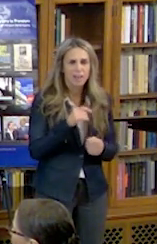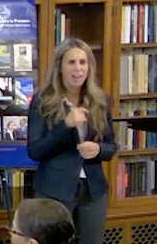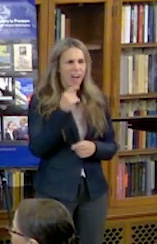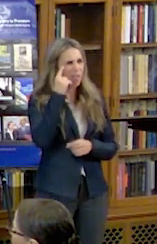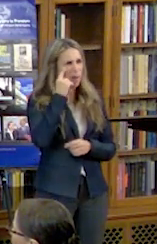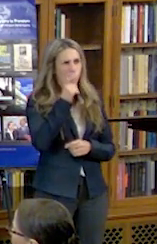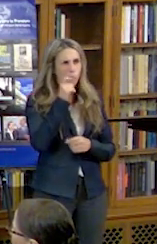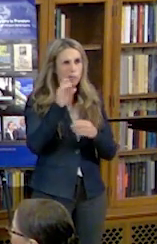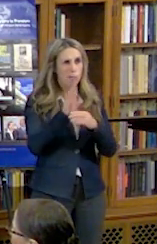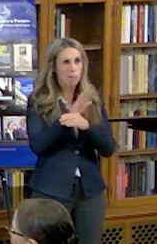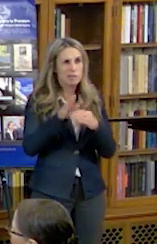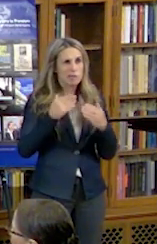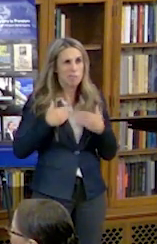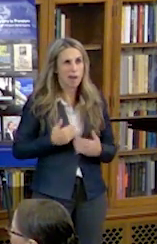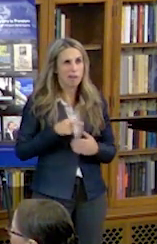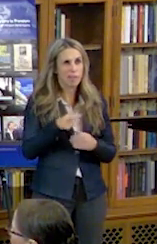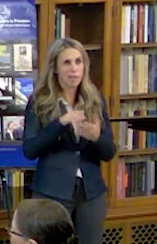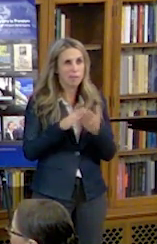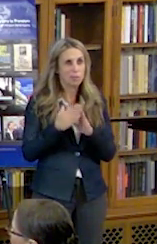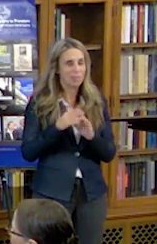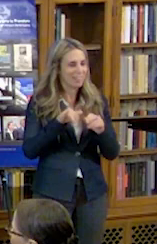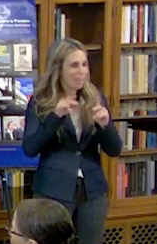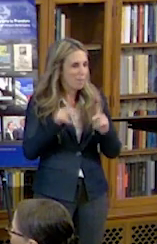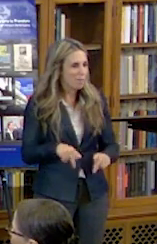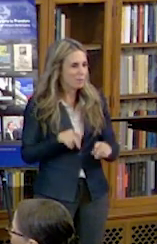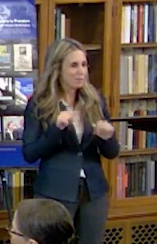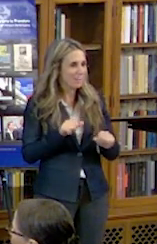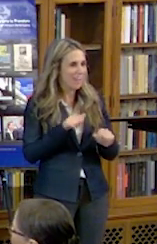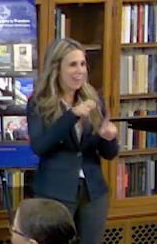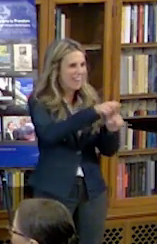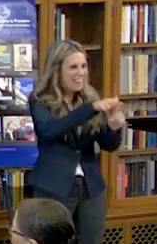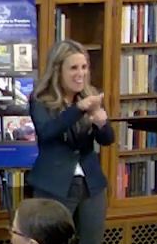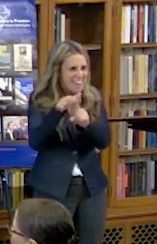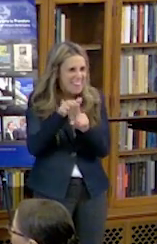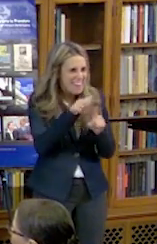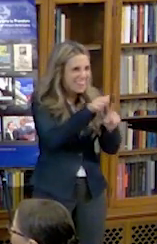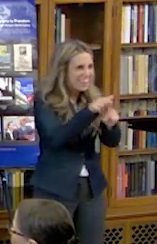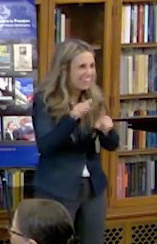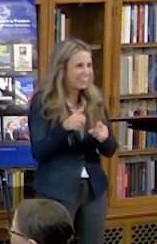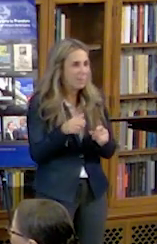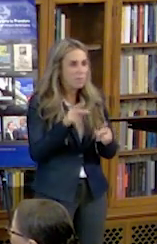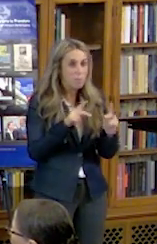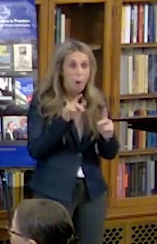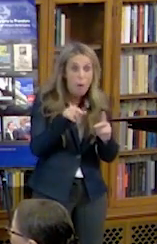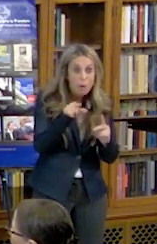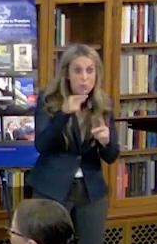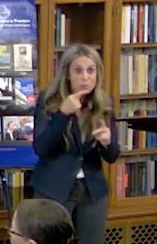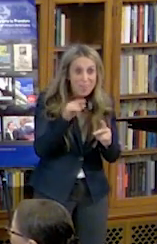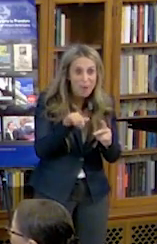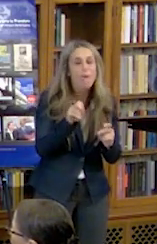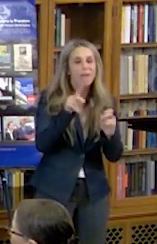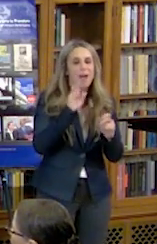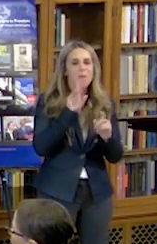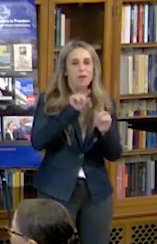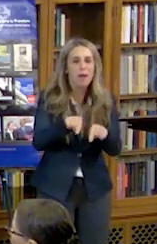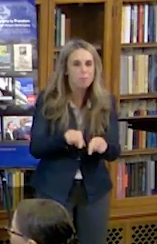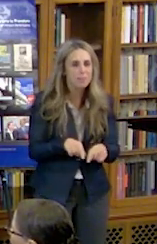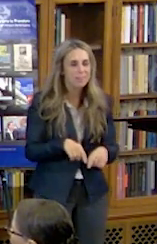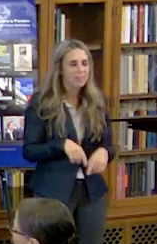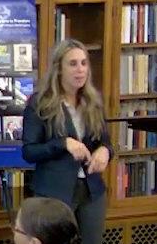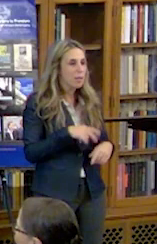Body that's in the community because that person can get everybody to come to that session and she said who